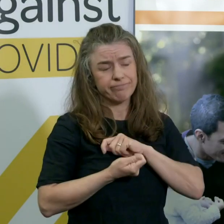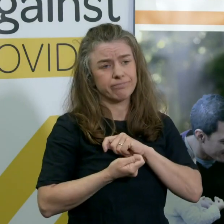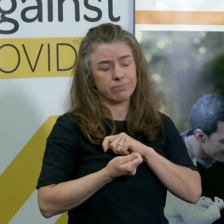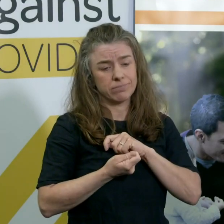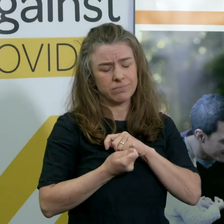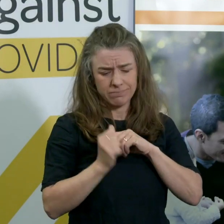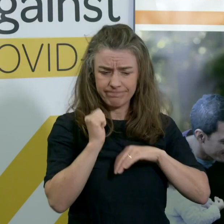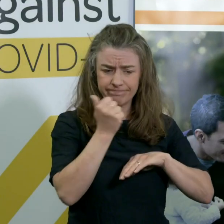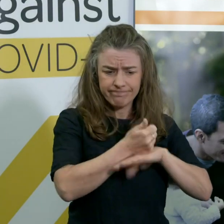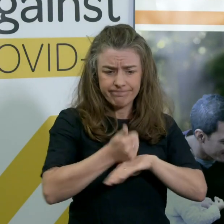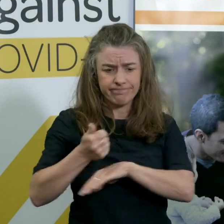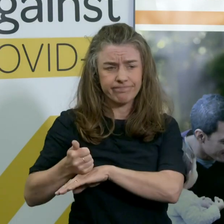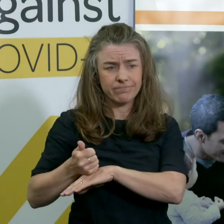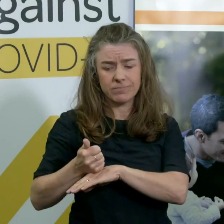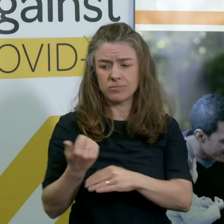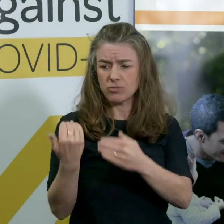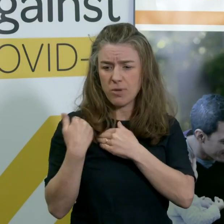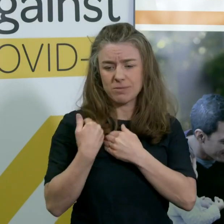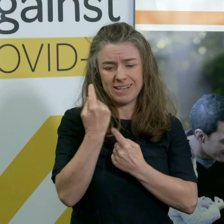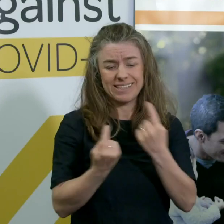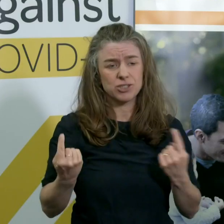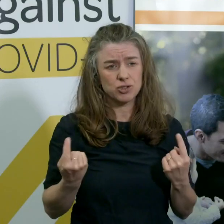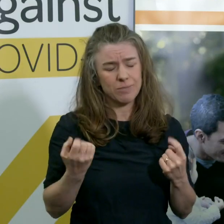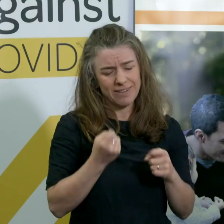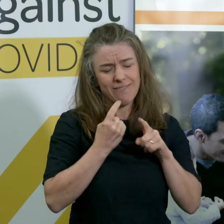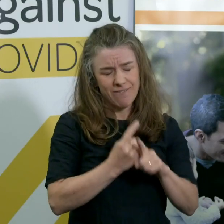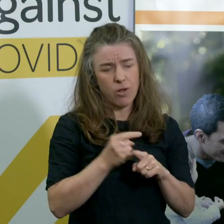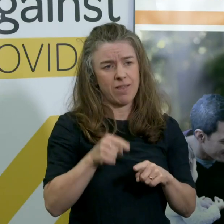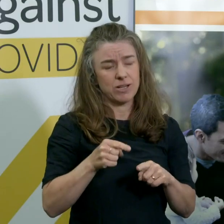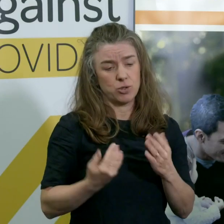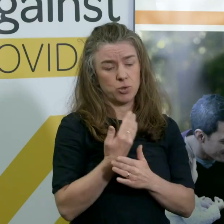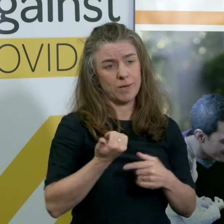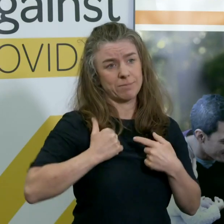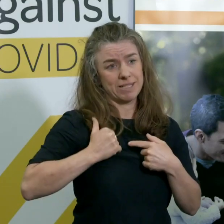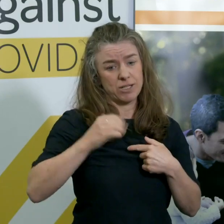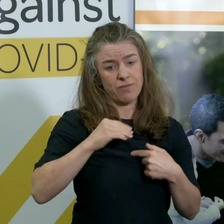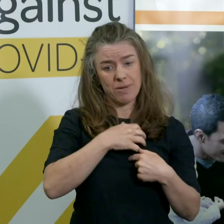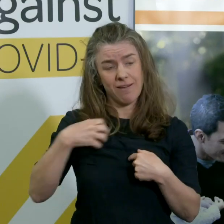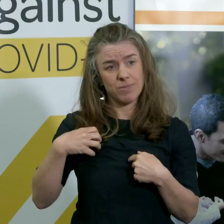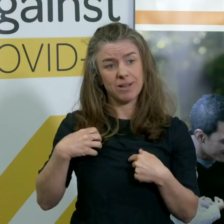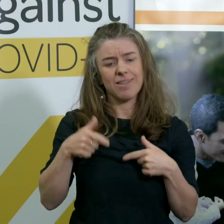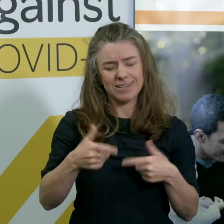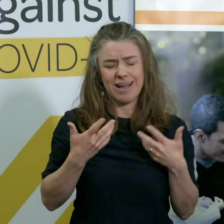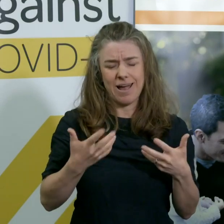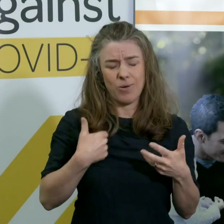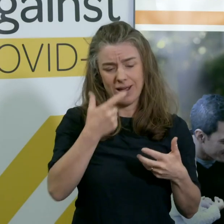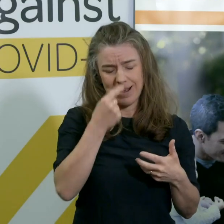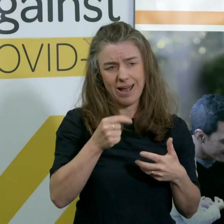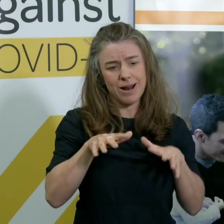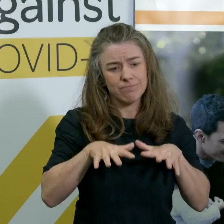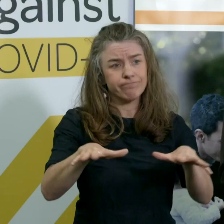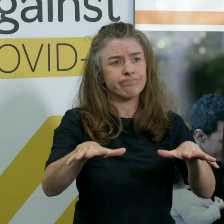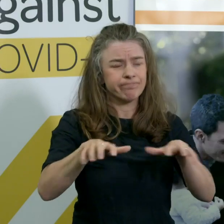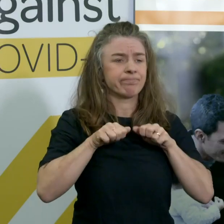implement, collectively act on this expectation as part of our overall response to